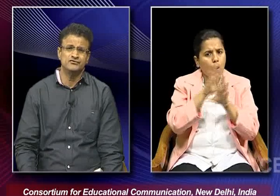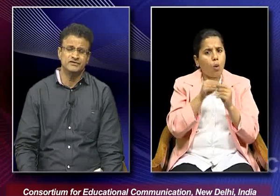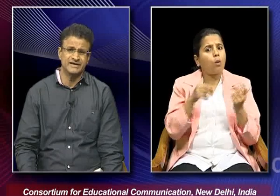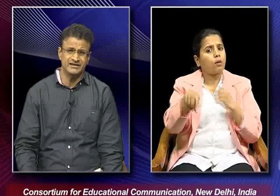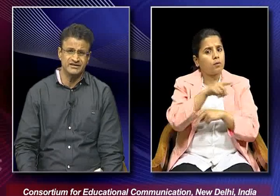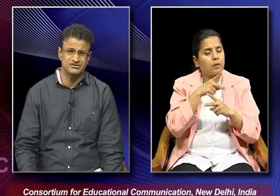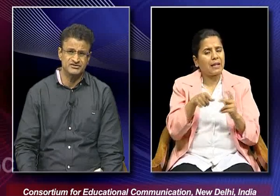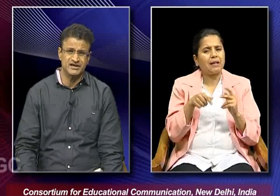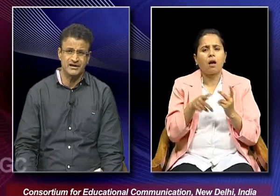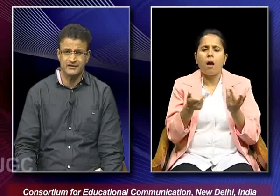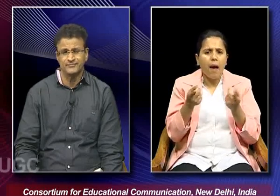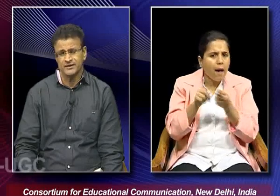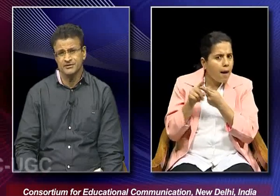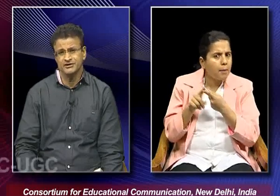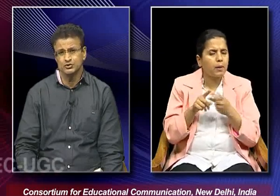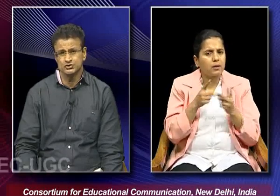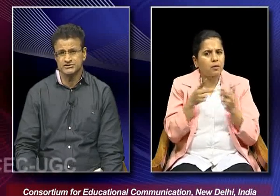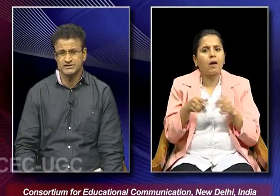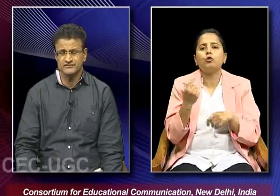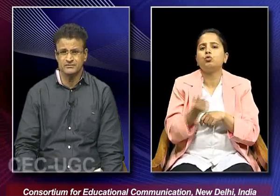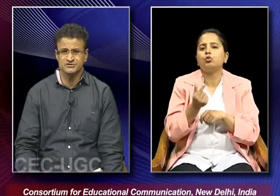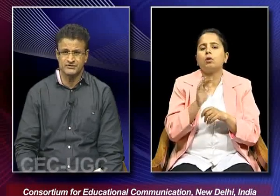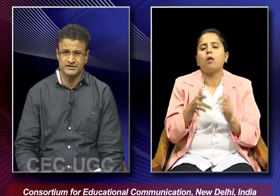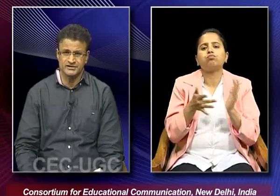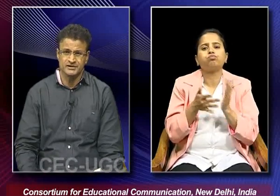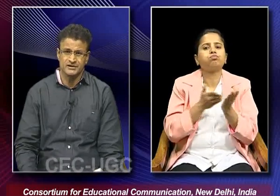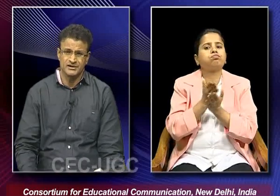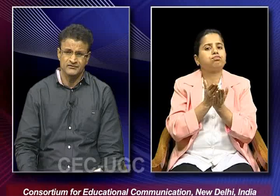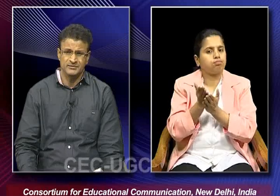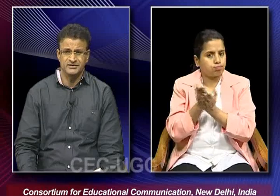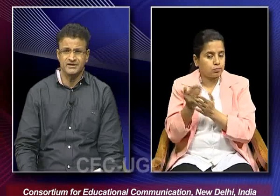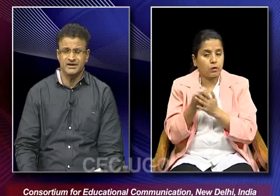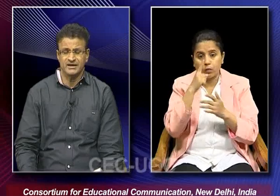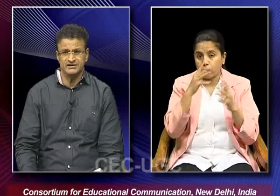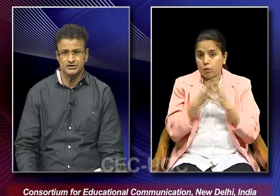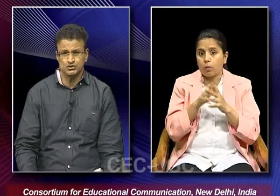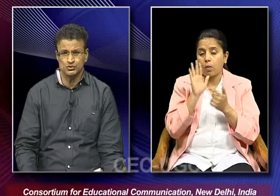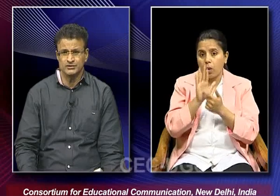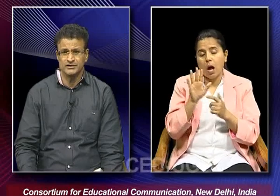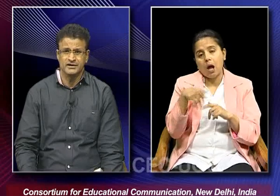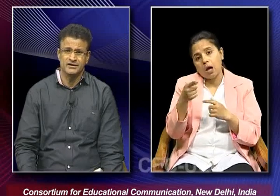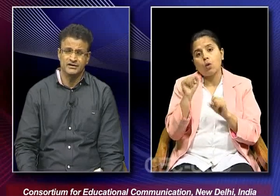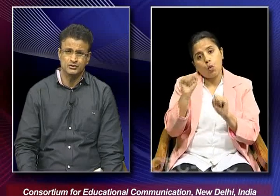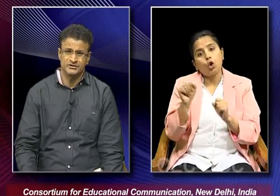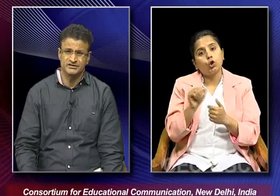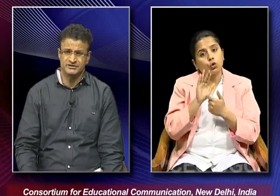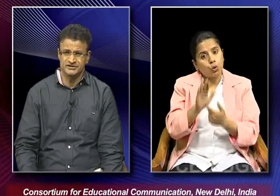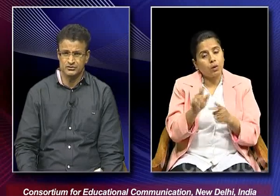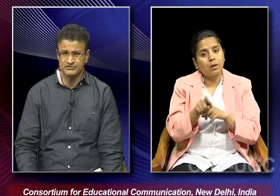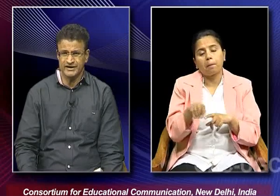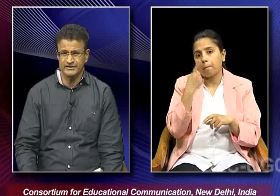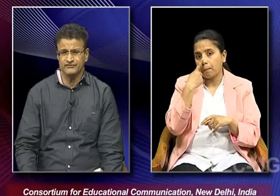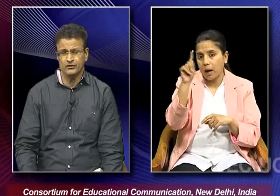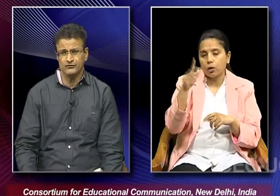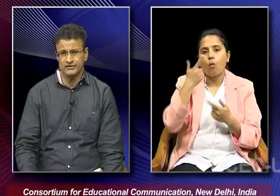of techniques which are being used in the films, where women, they are either shown to be the mother or